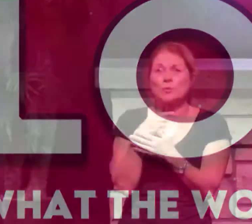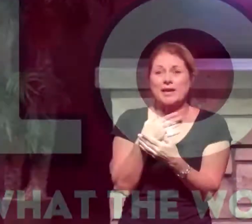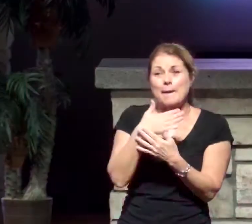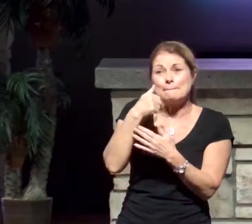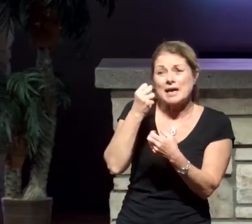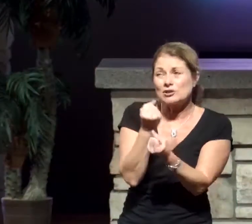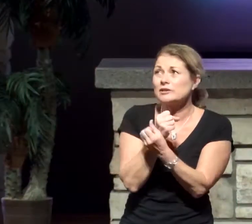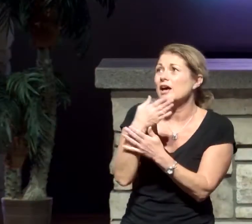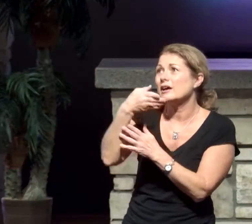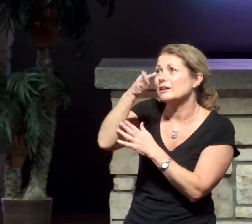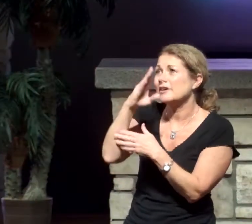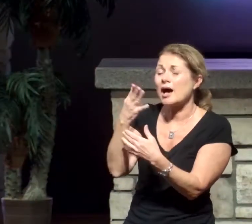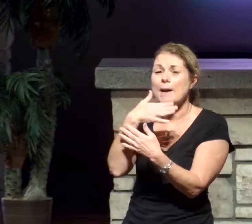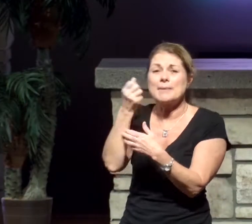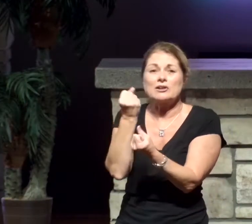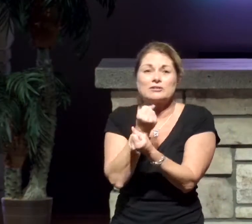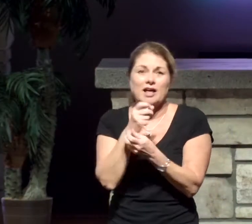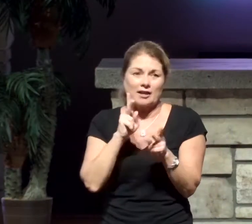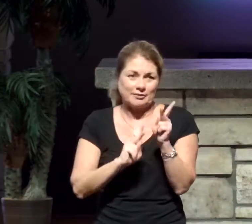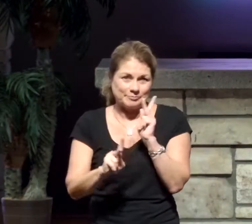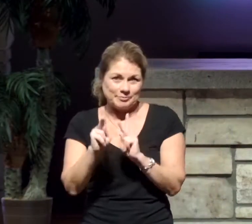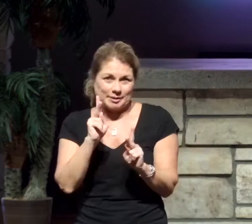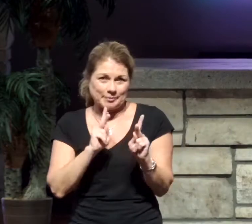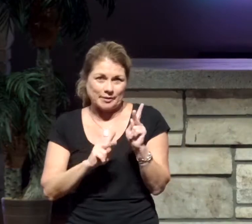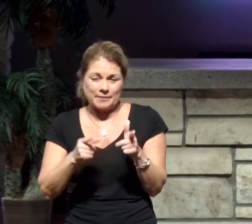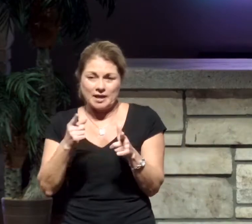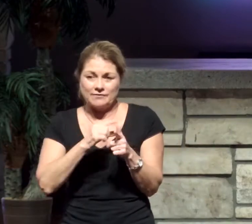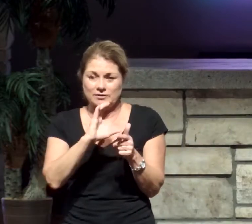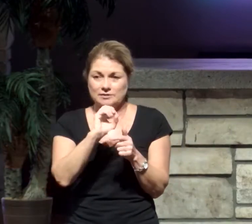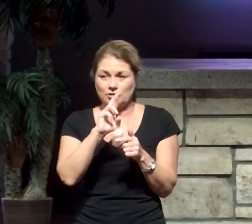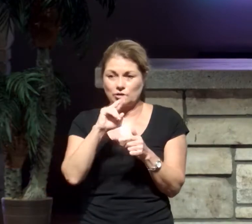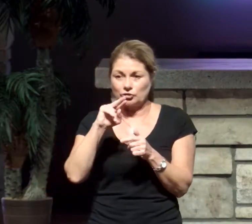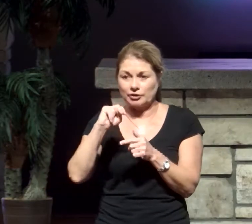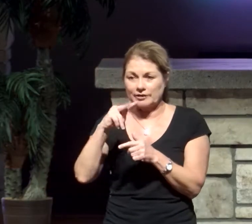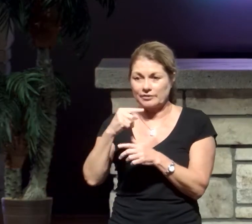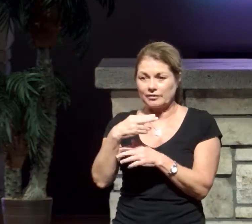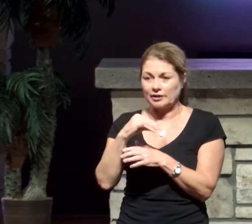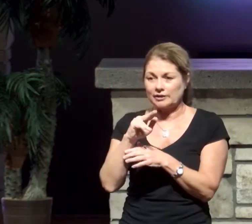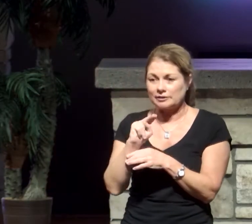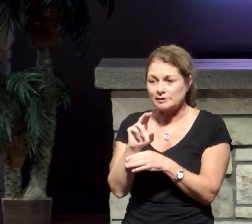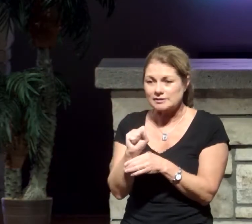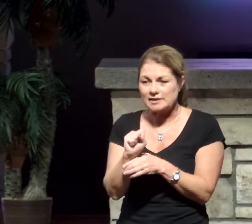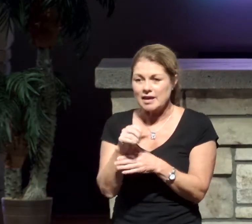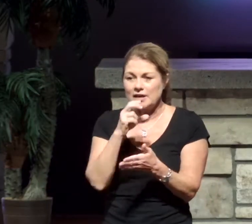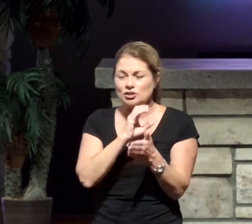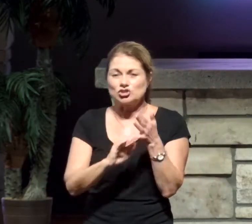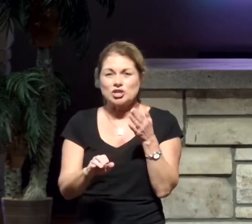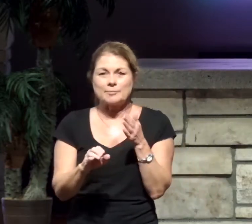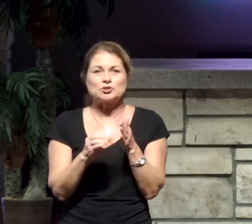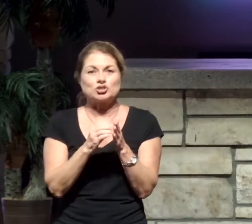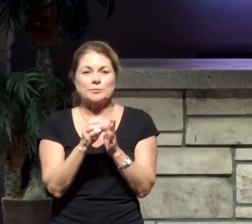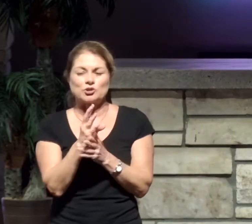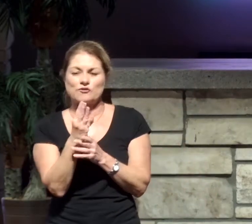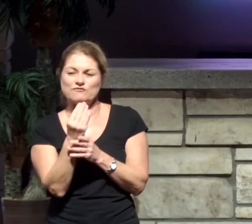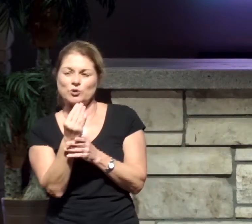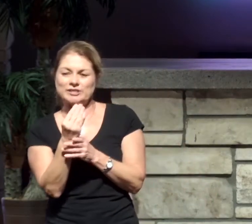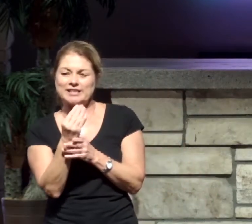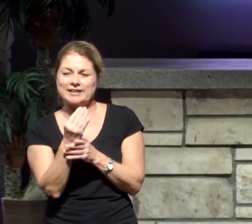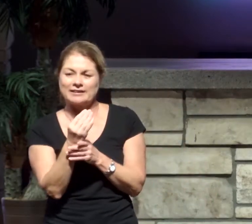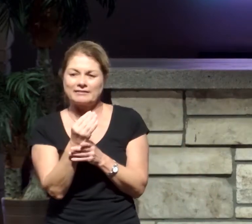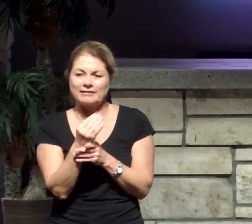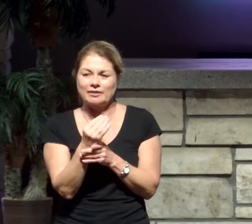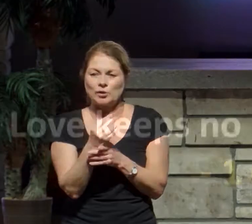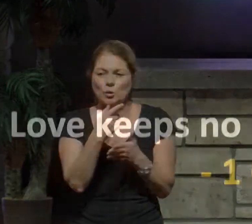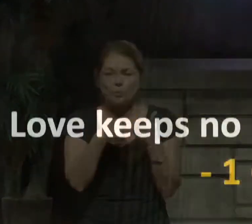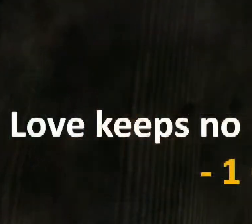people. Okay, and here's the thing. In 1 Corinthians chapter 13, Paul lays out a very important aspect of what love is not.